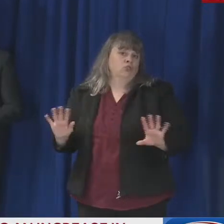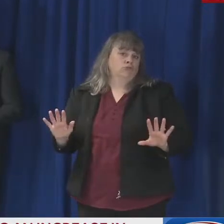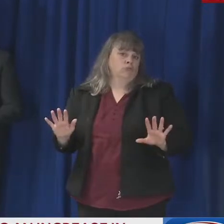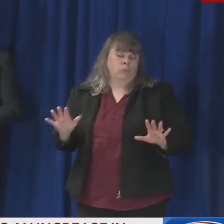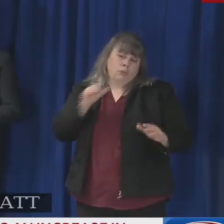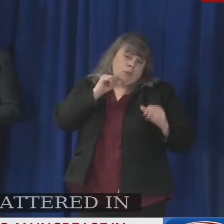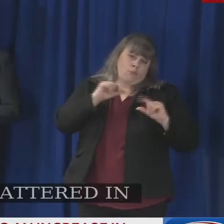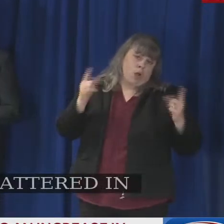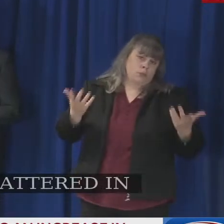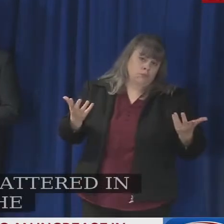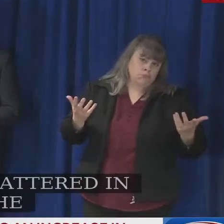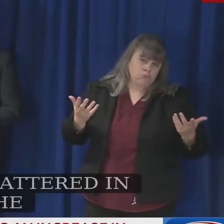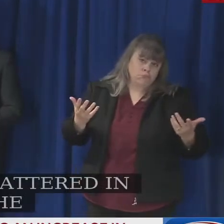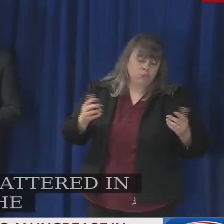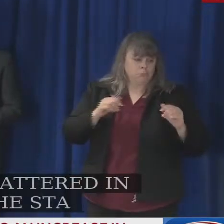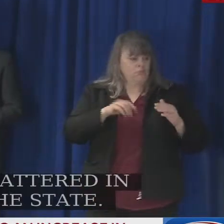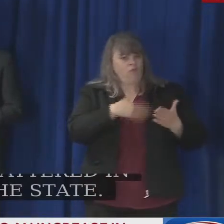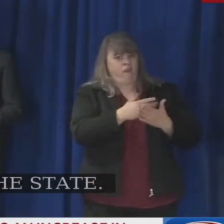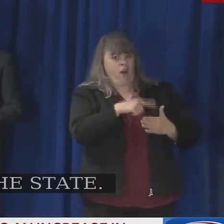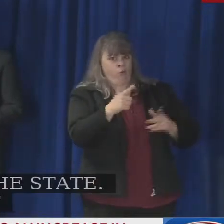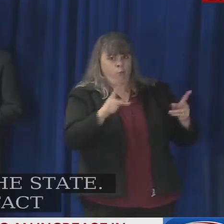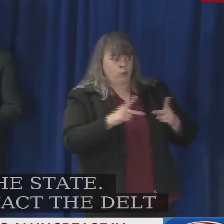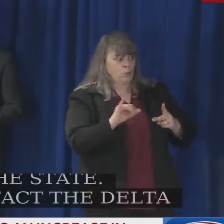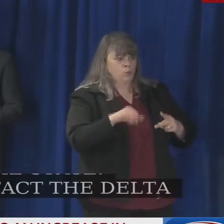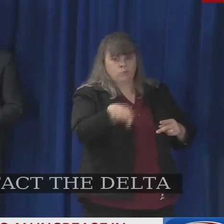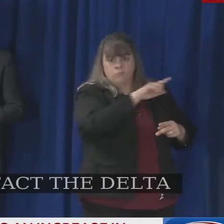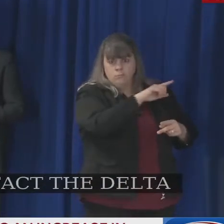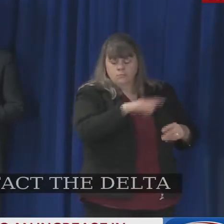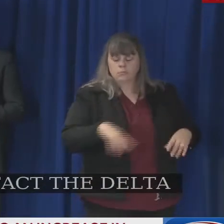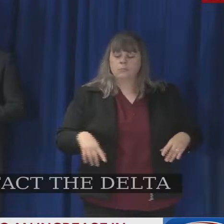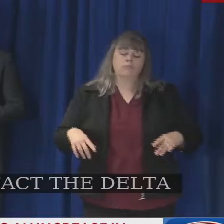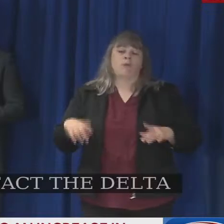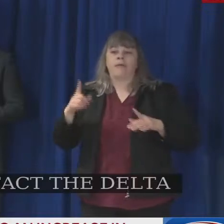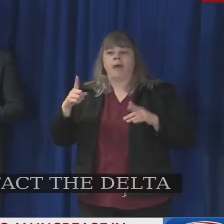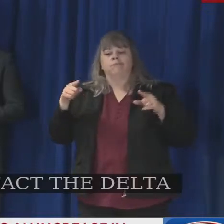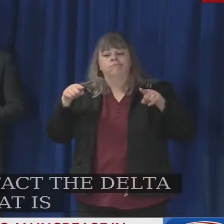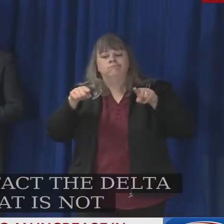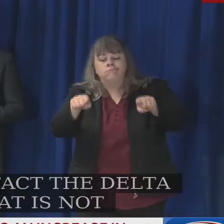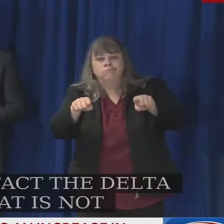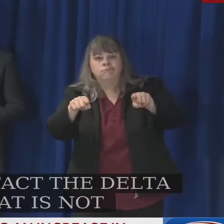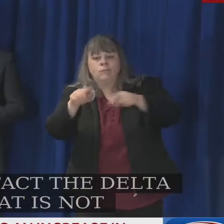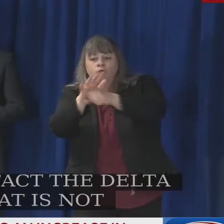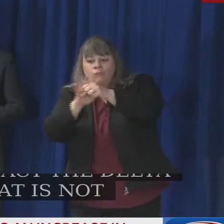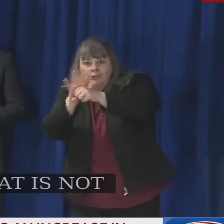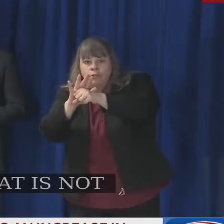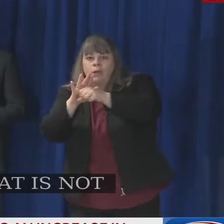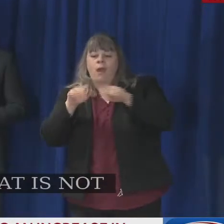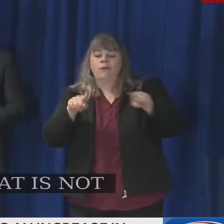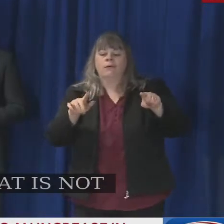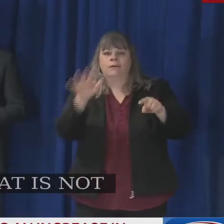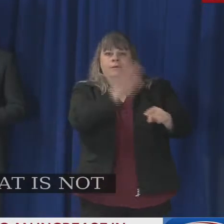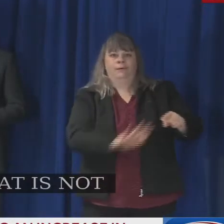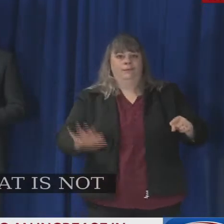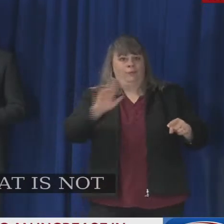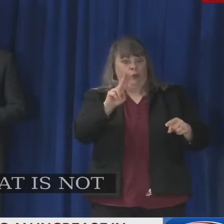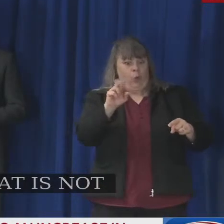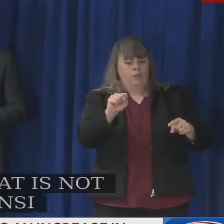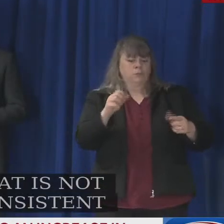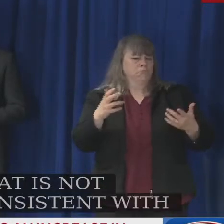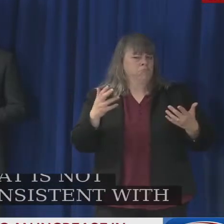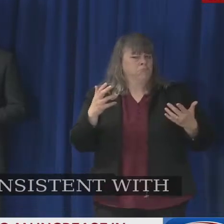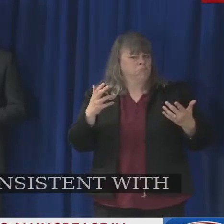And that consistent with what is being seen regionally and nationally, we can expect increases